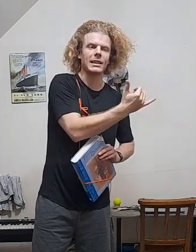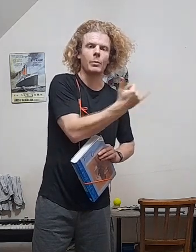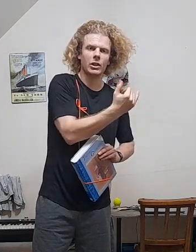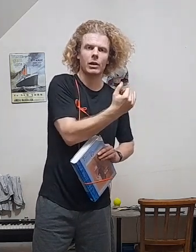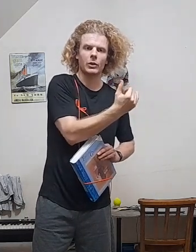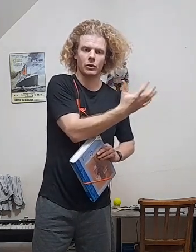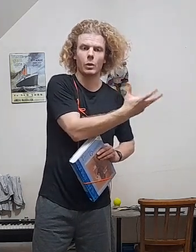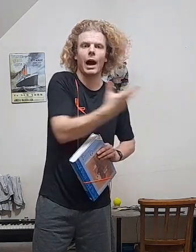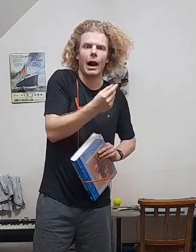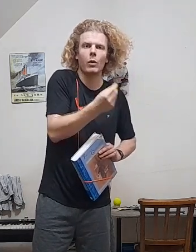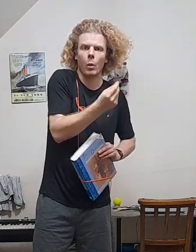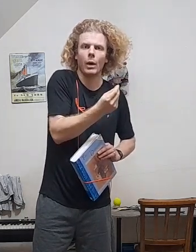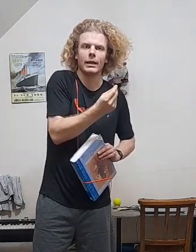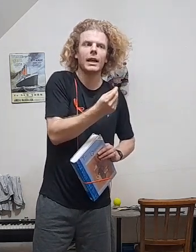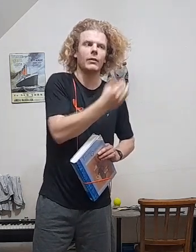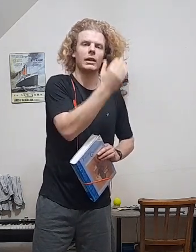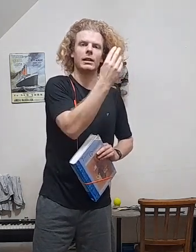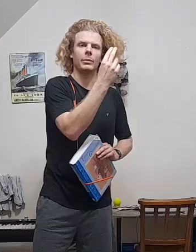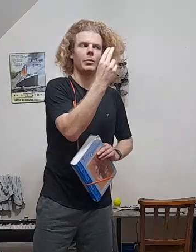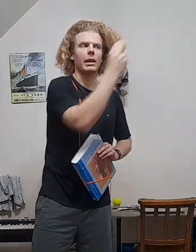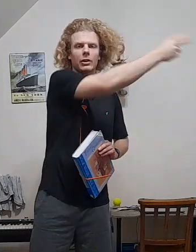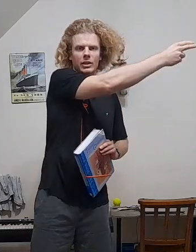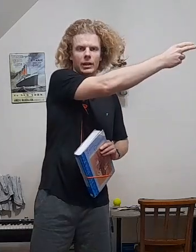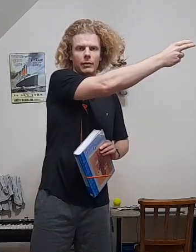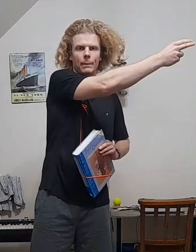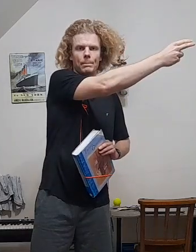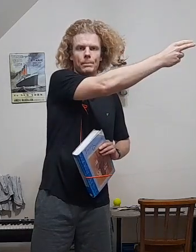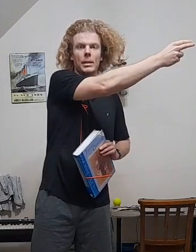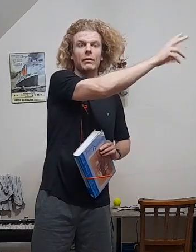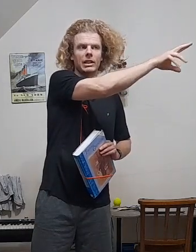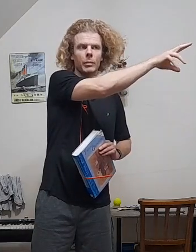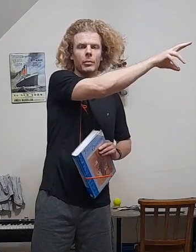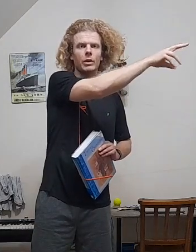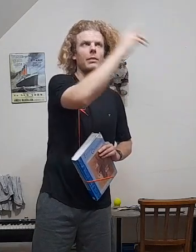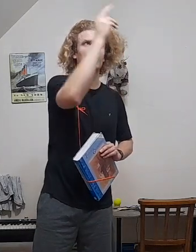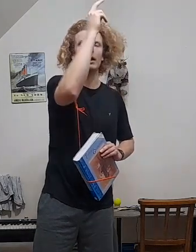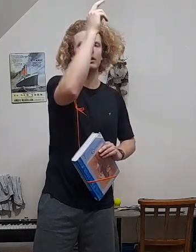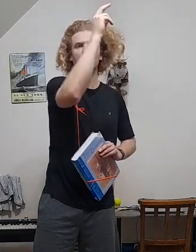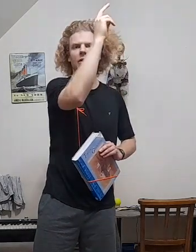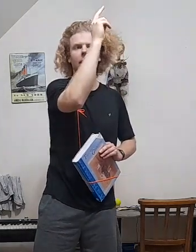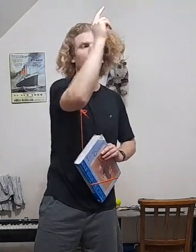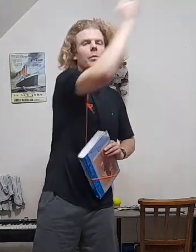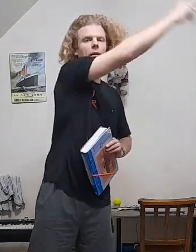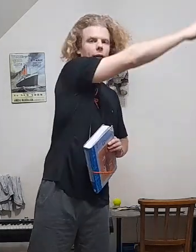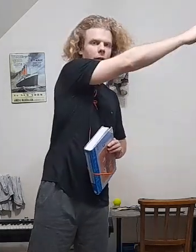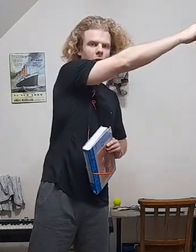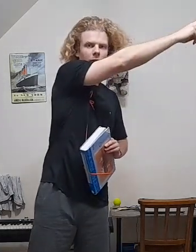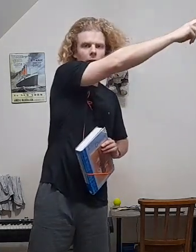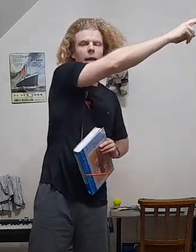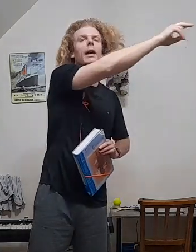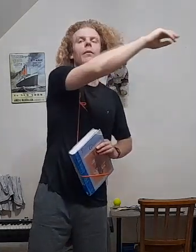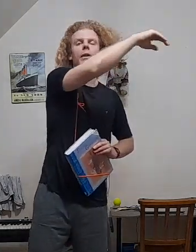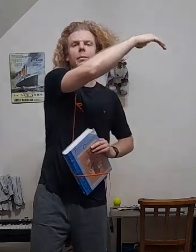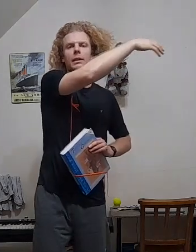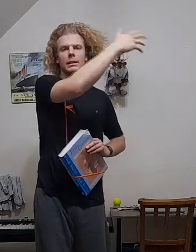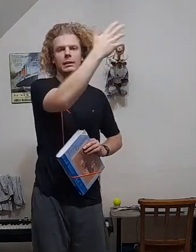much closer to a whole 1 than it is by pH 7. That's the midpoint, and pH 10 would be 10 digits. That means it is